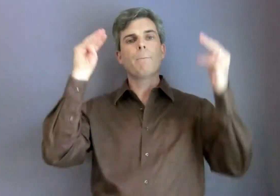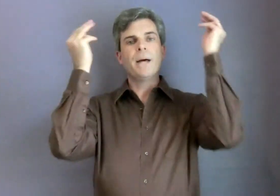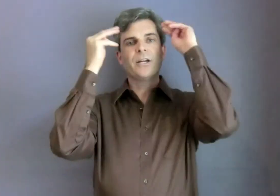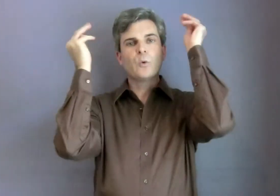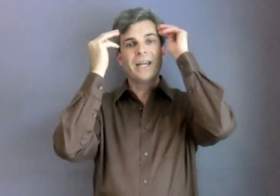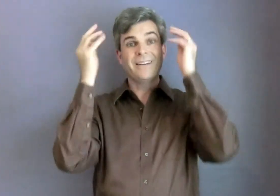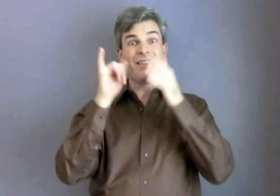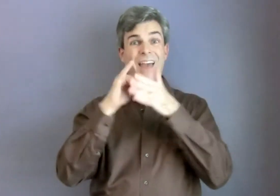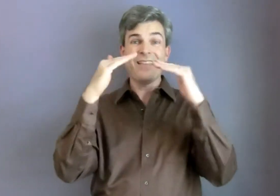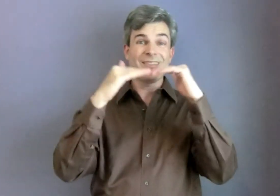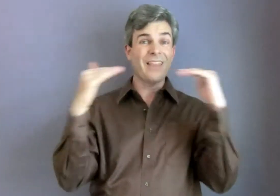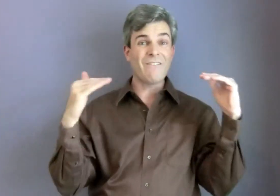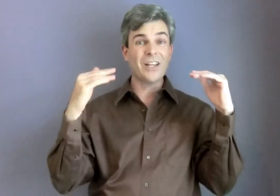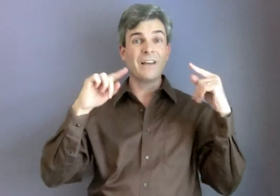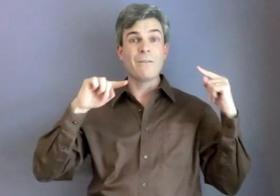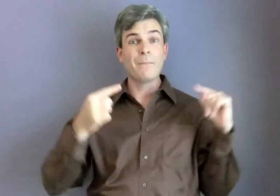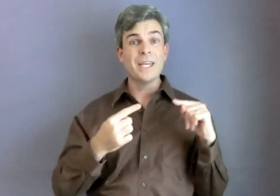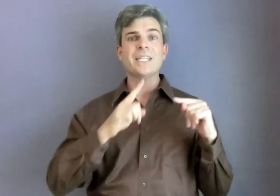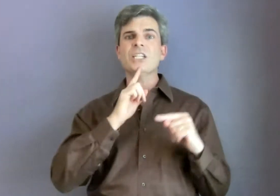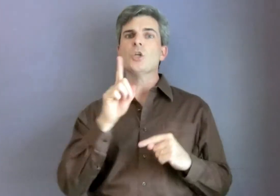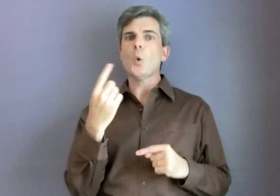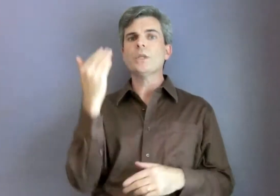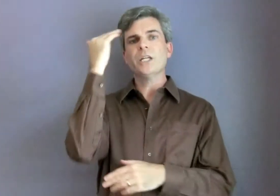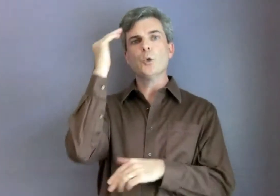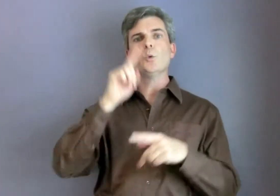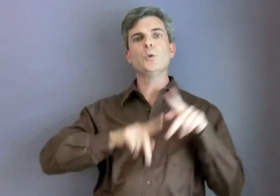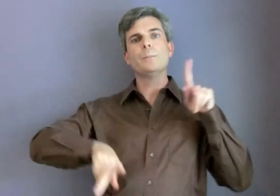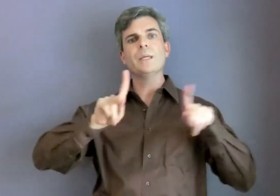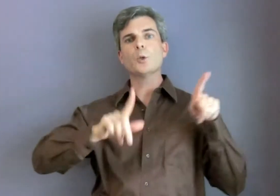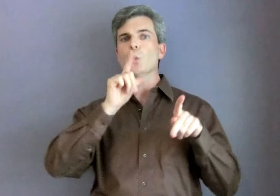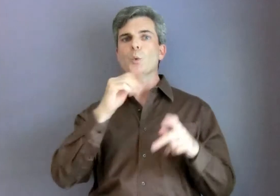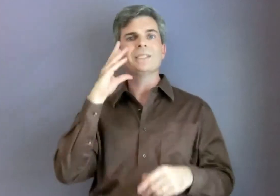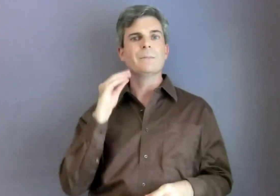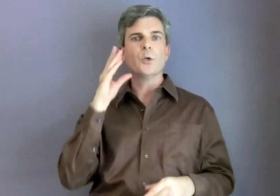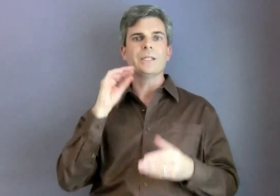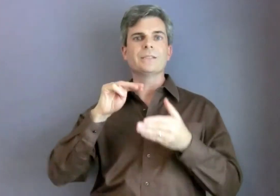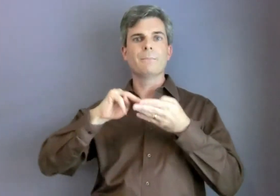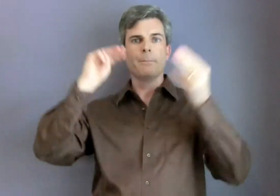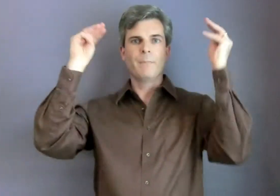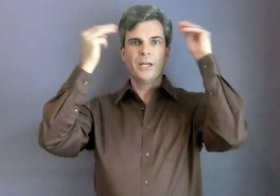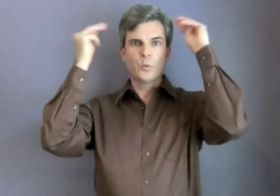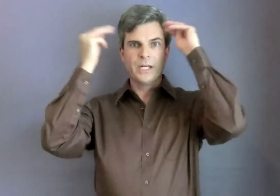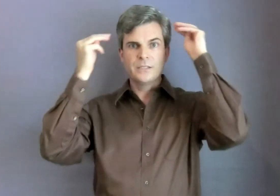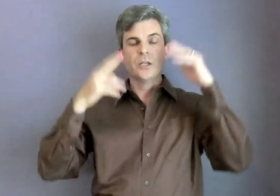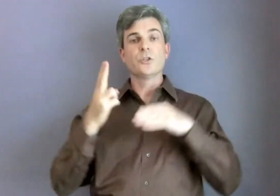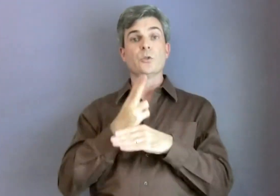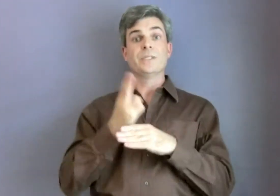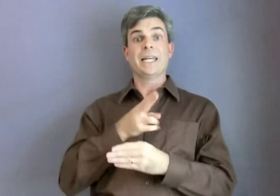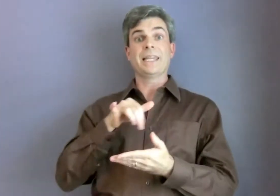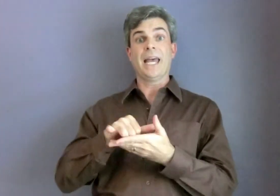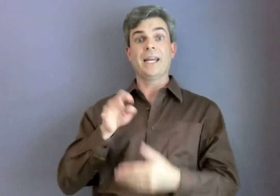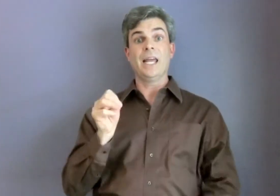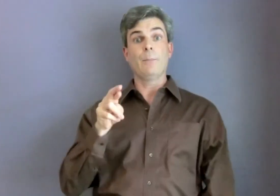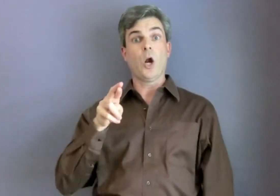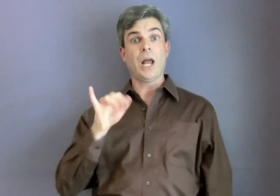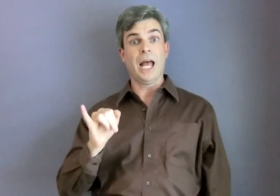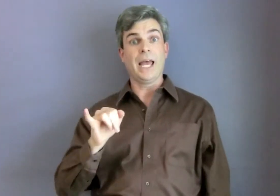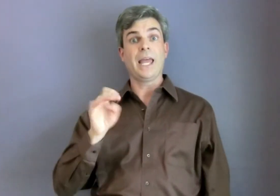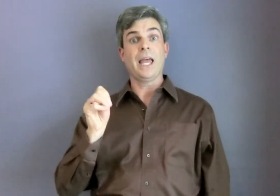migraines. Using this technology, this is mapping in 3 dimensions. It's an MRI, MRA, MRV, a volumetric